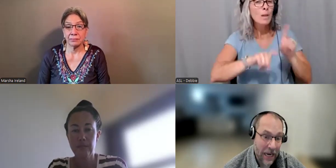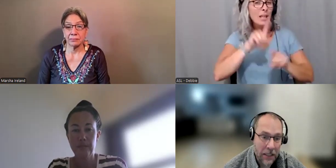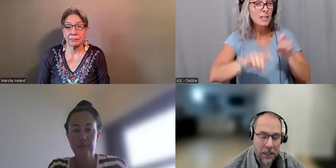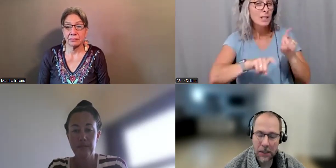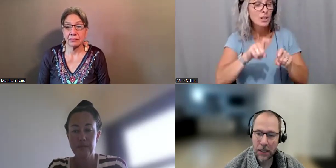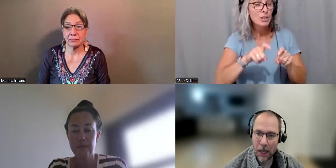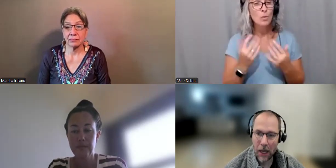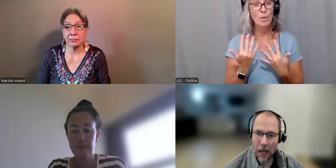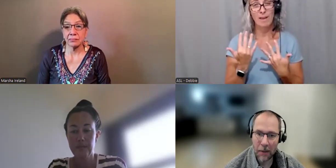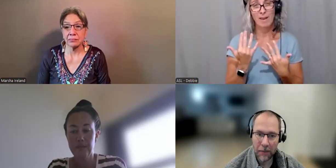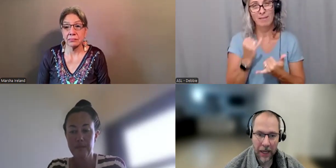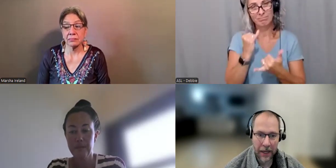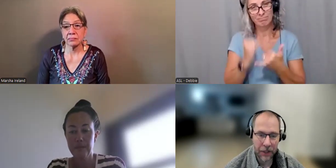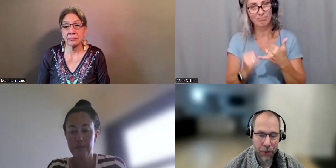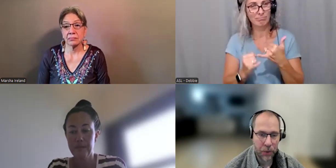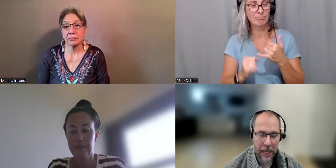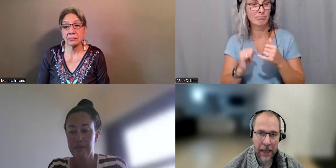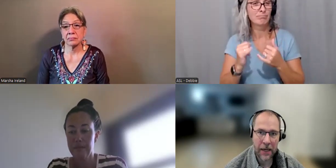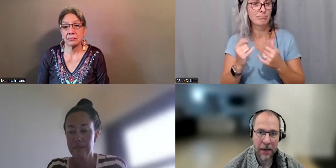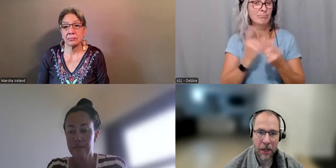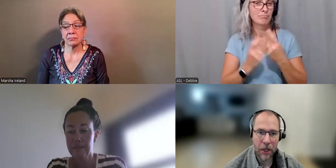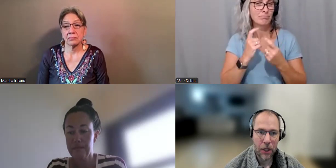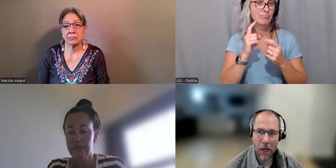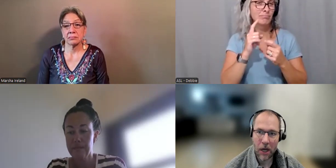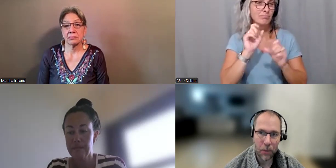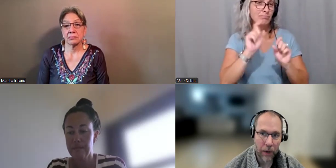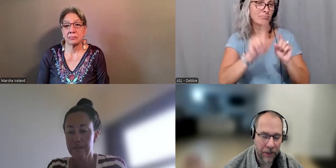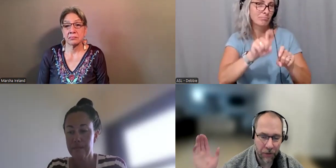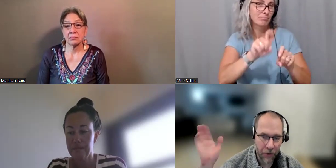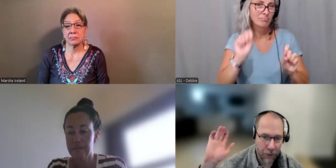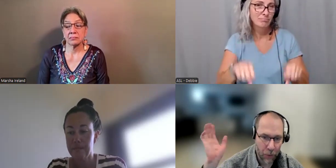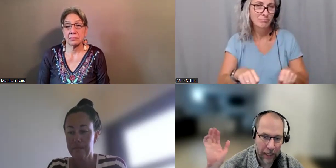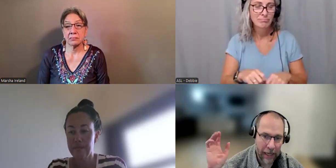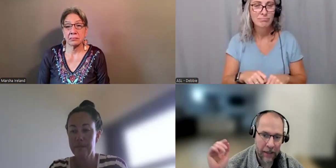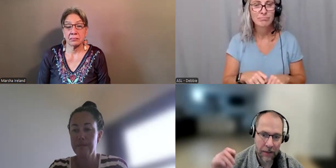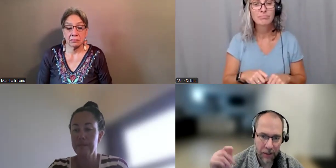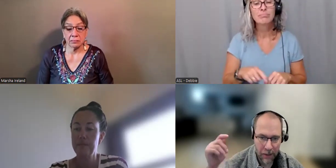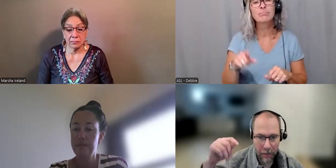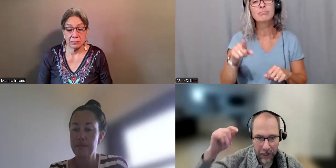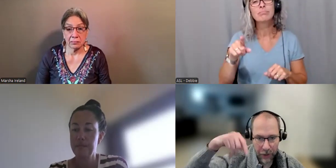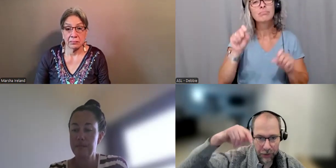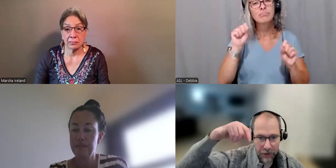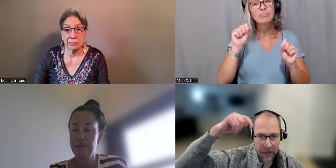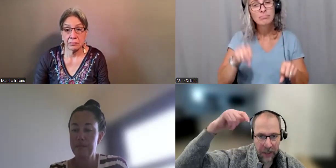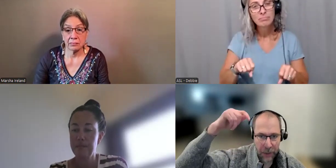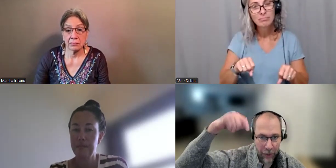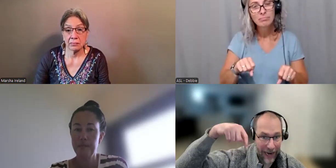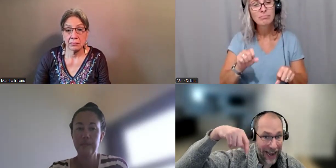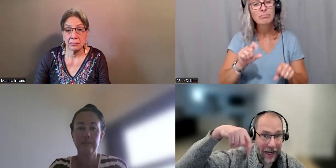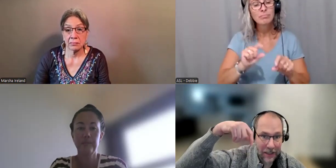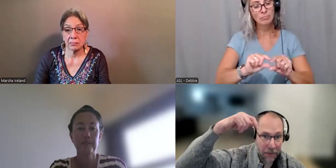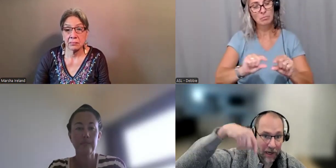the end. And you can raise a virtual hand by using